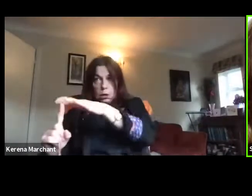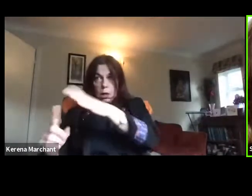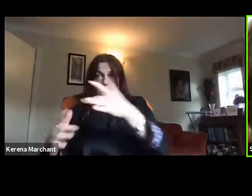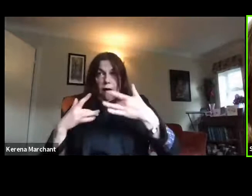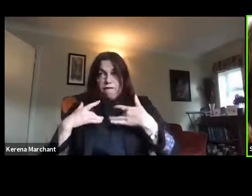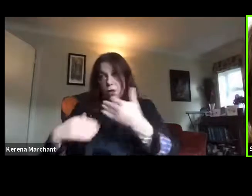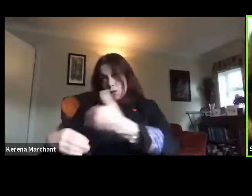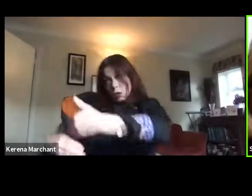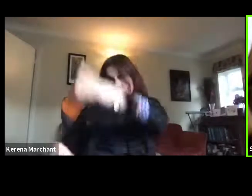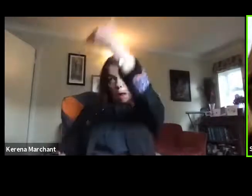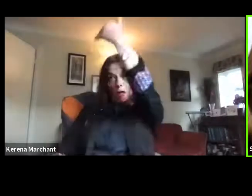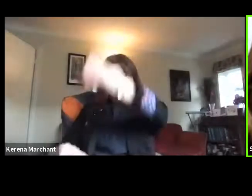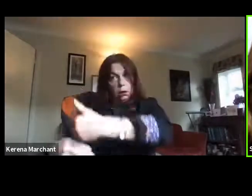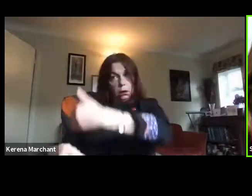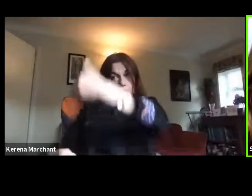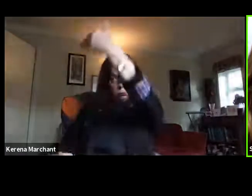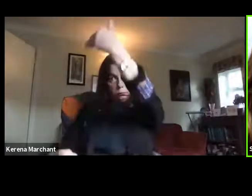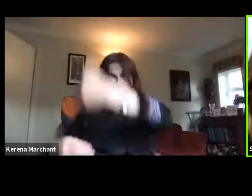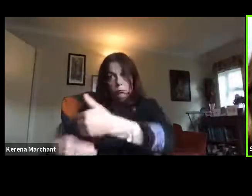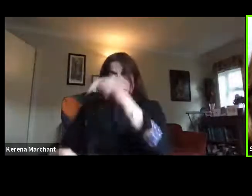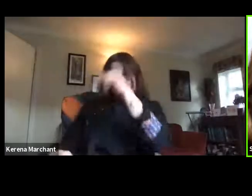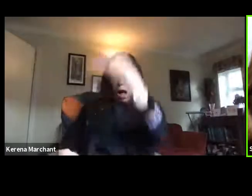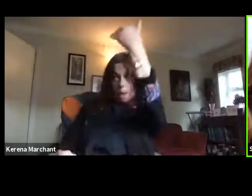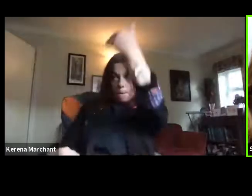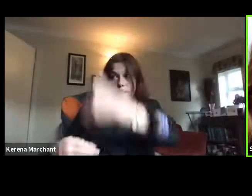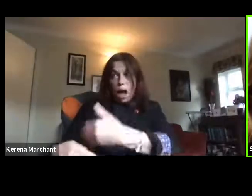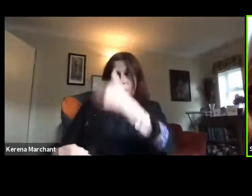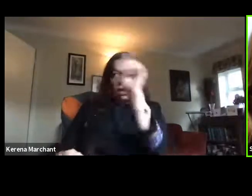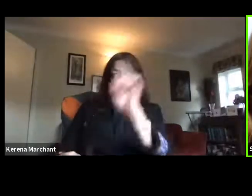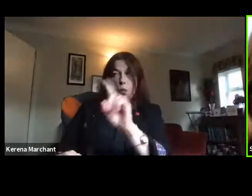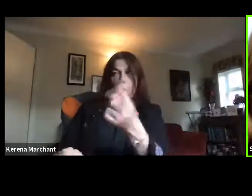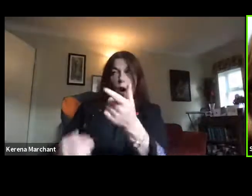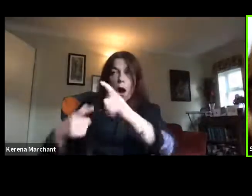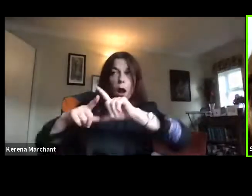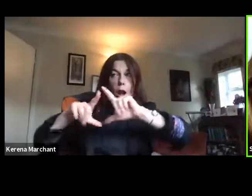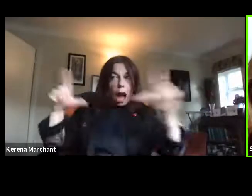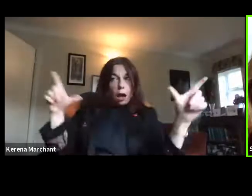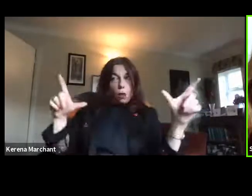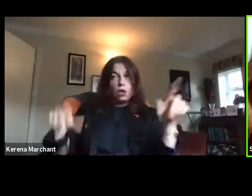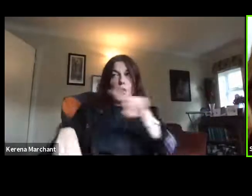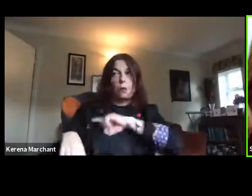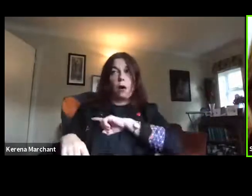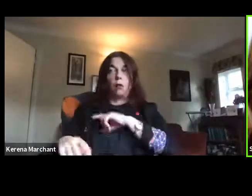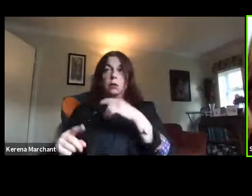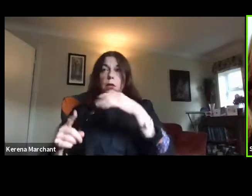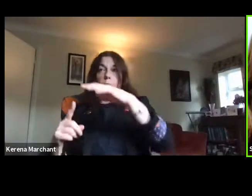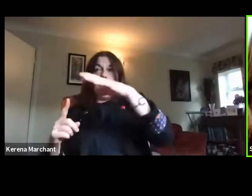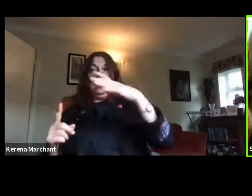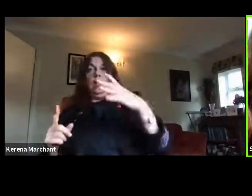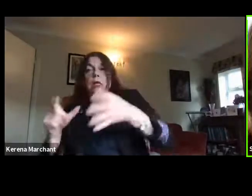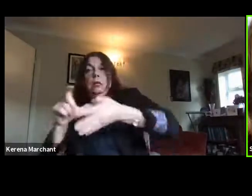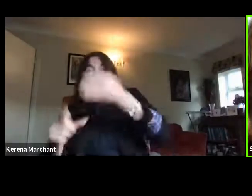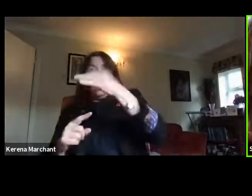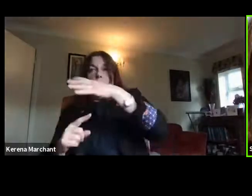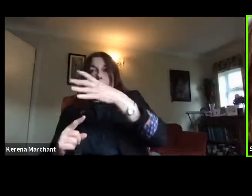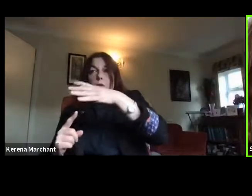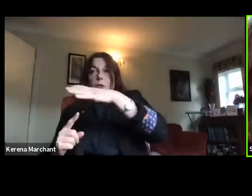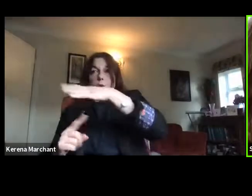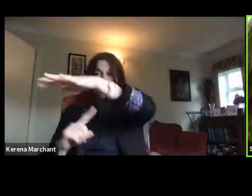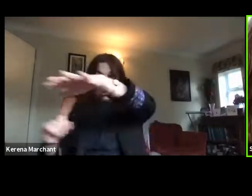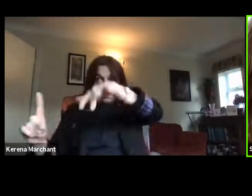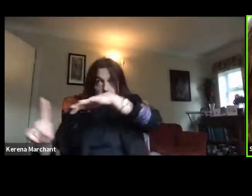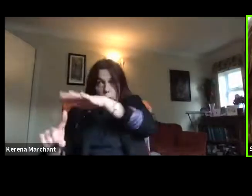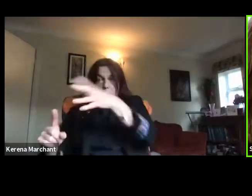person. So the social model of disability does have a barrier for me in accessing